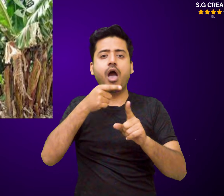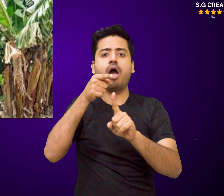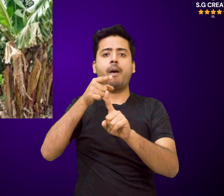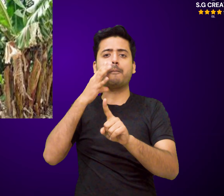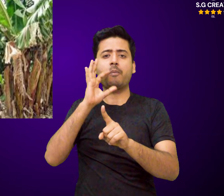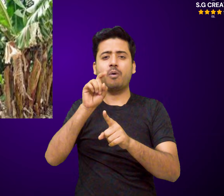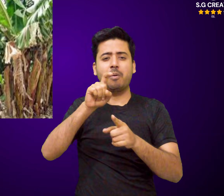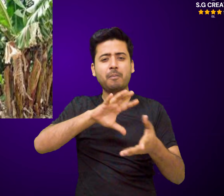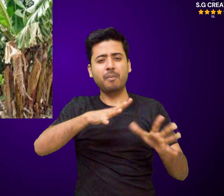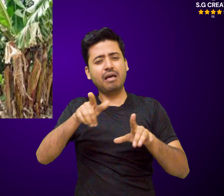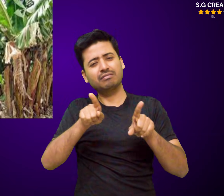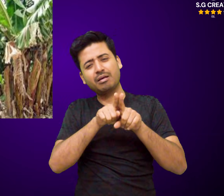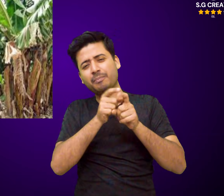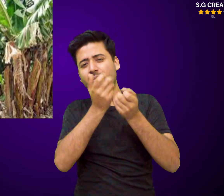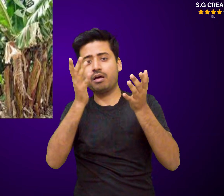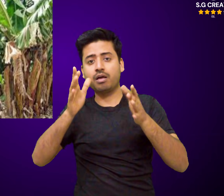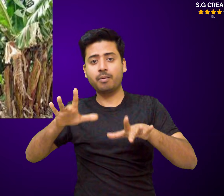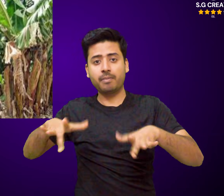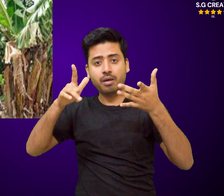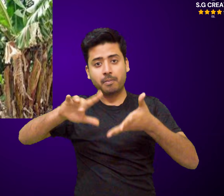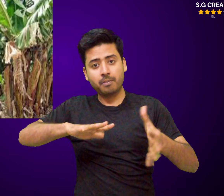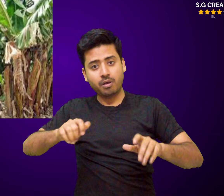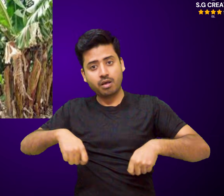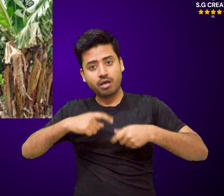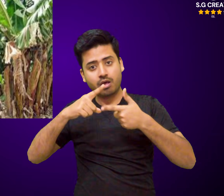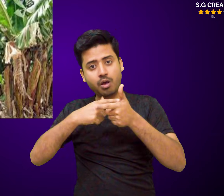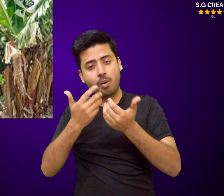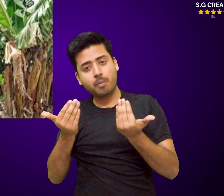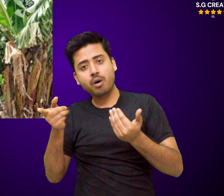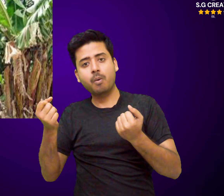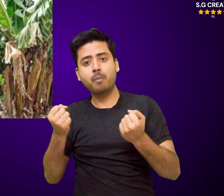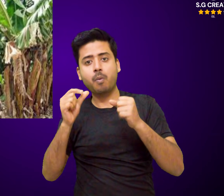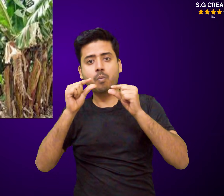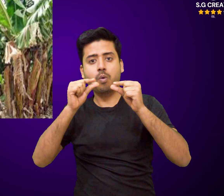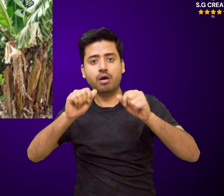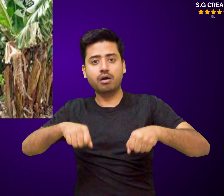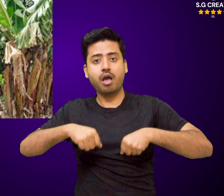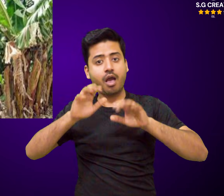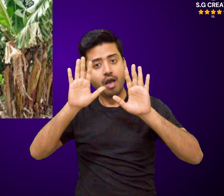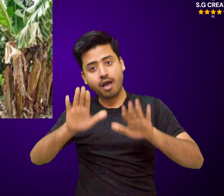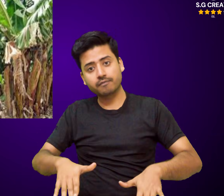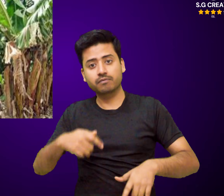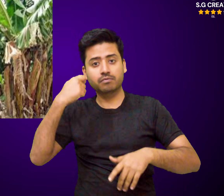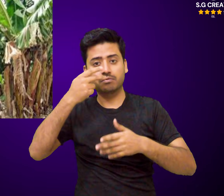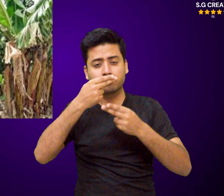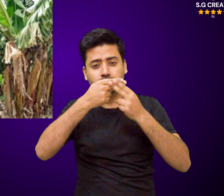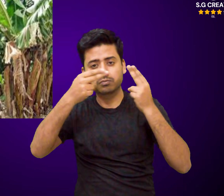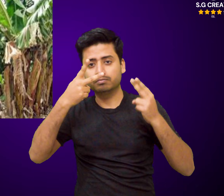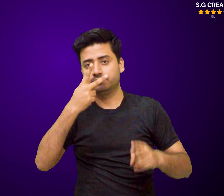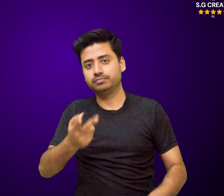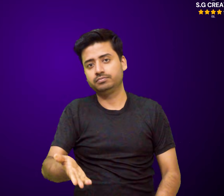denim. Startups like Canvalup utilize this waste, often blending it with cotton to create eco-friendly